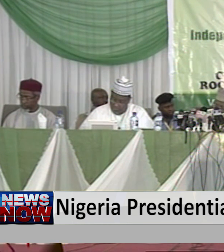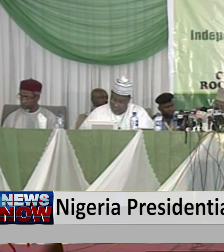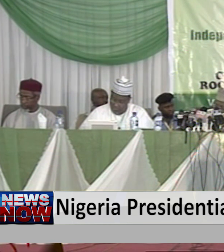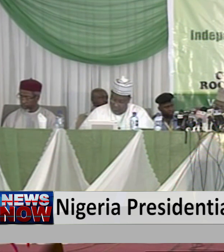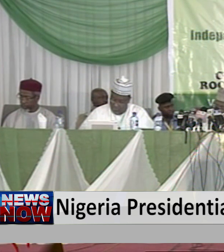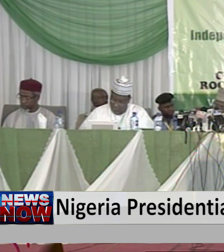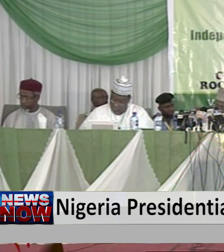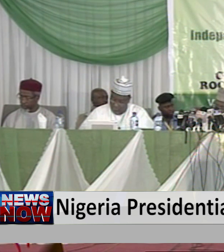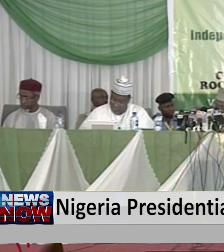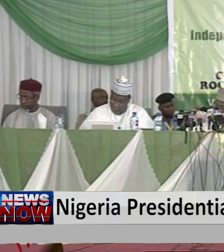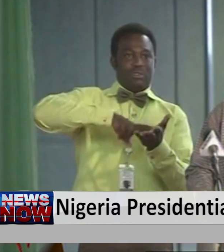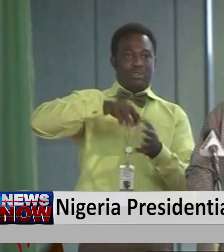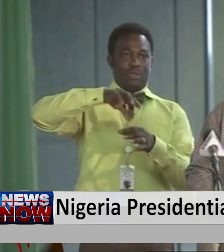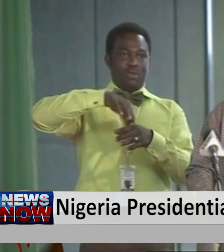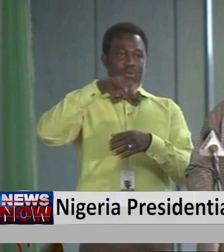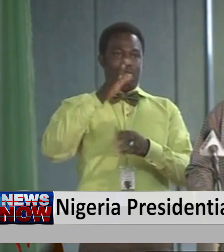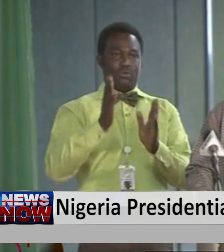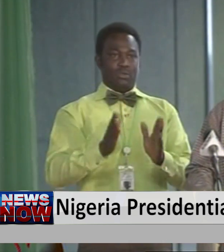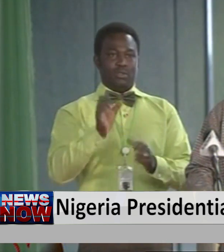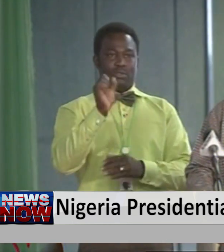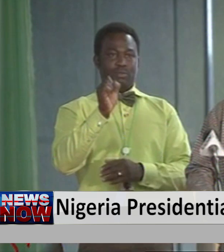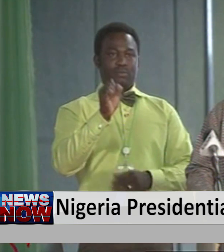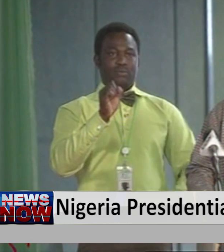512 registered voters.